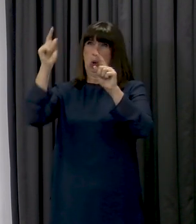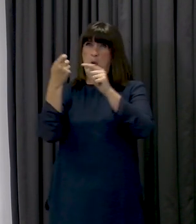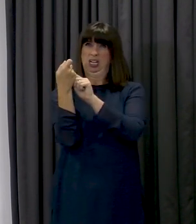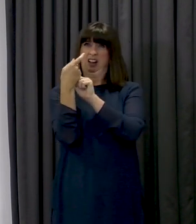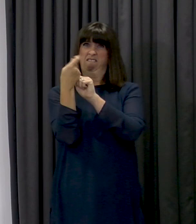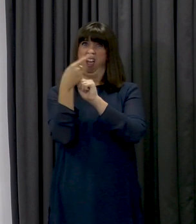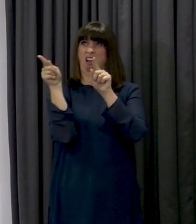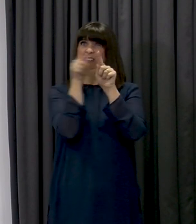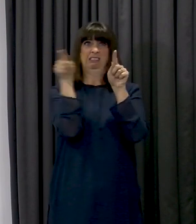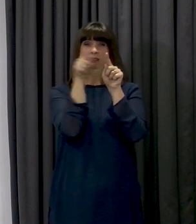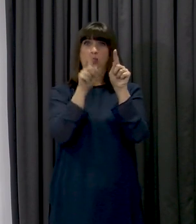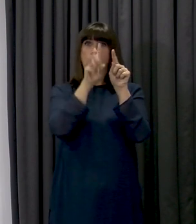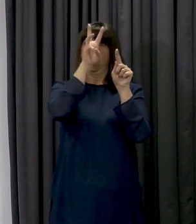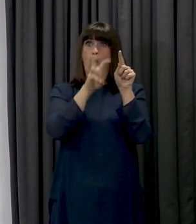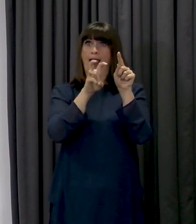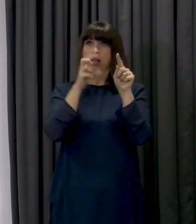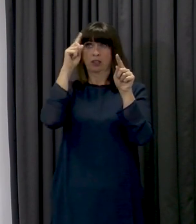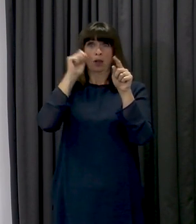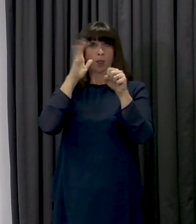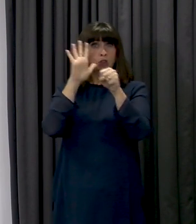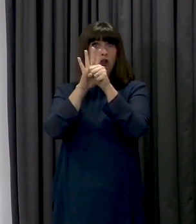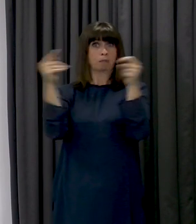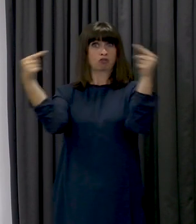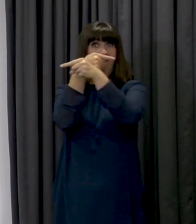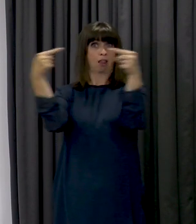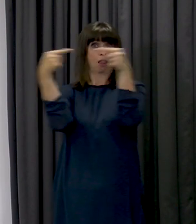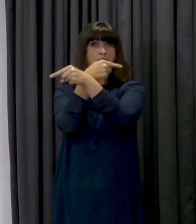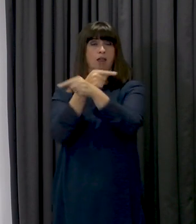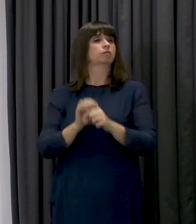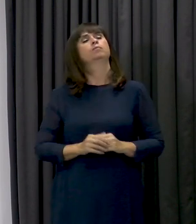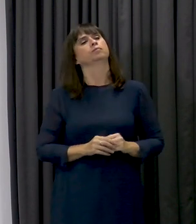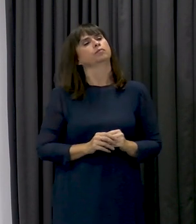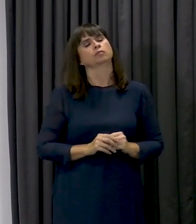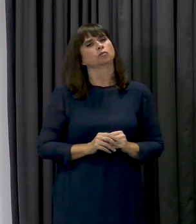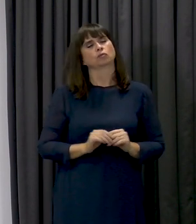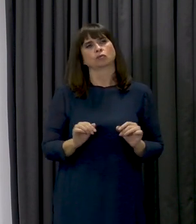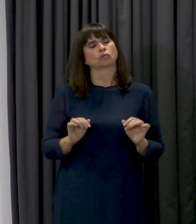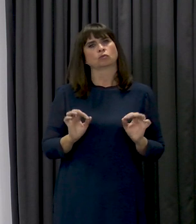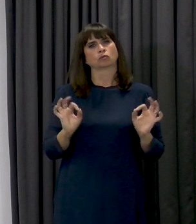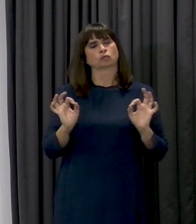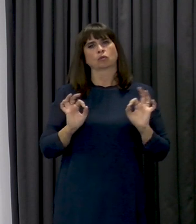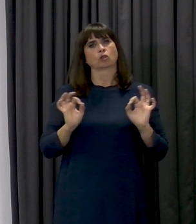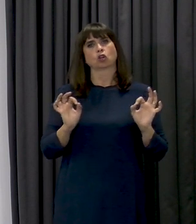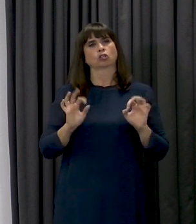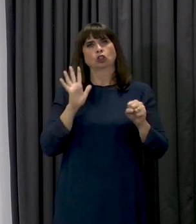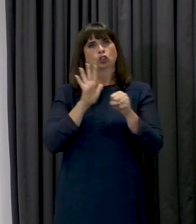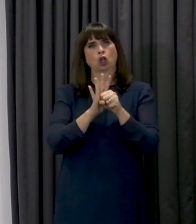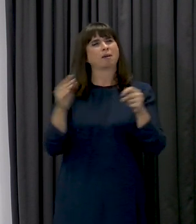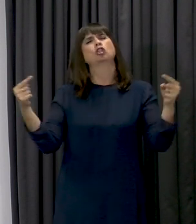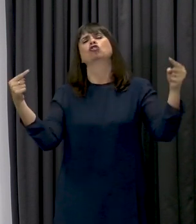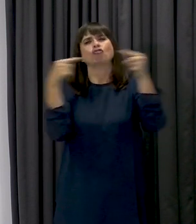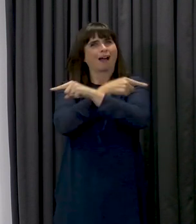restrictions being considered at all there? Well, not directly as travel restrictions in their own right.